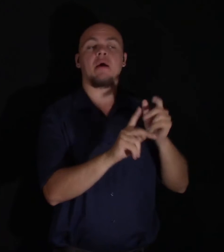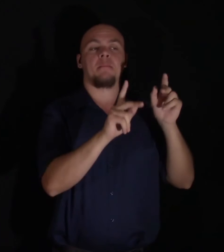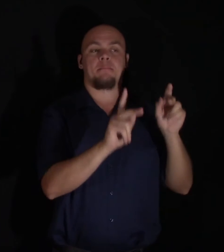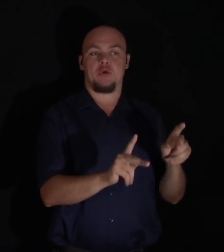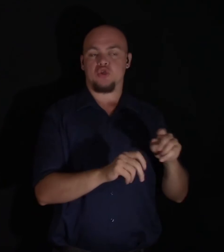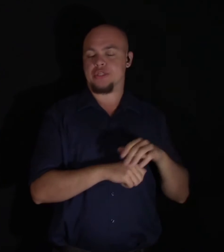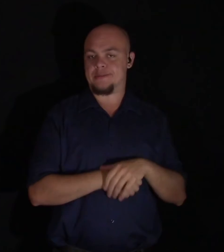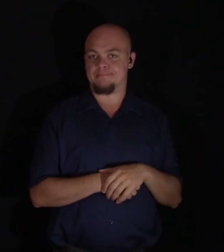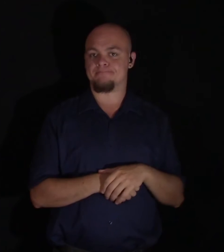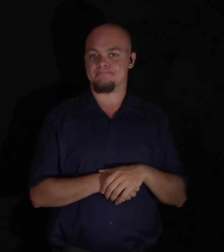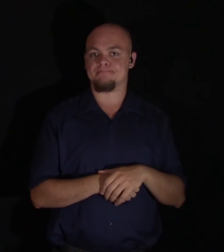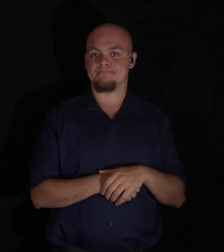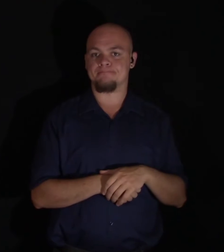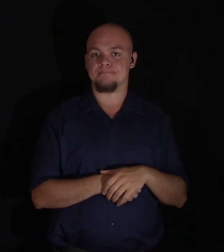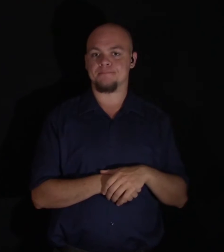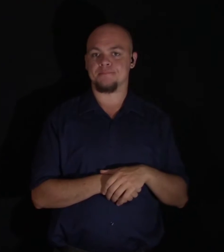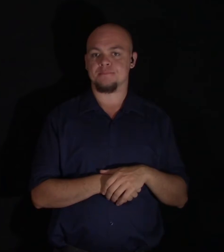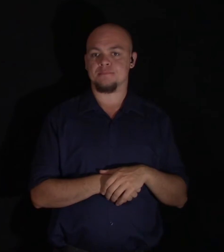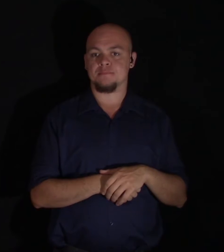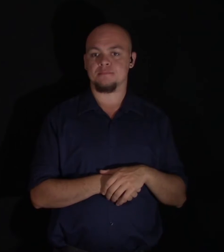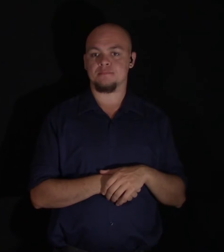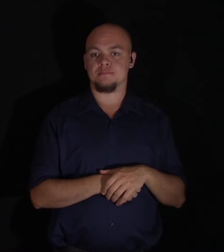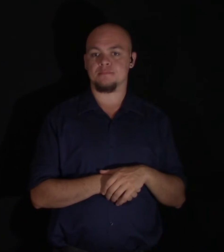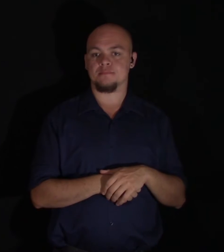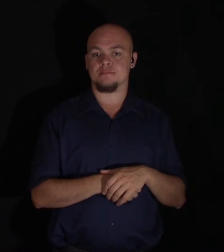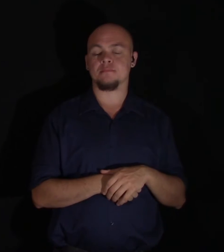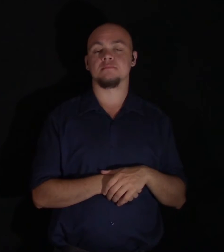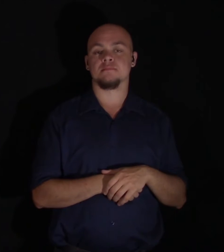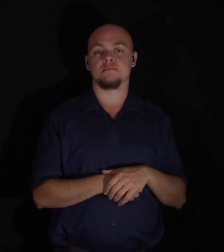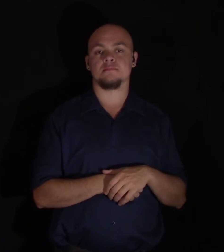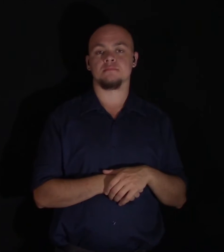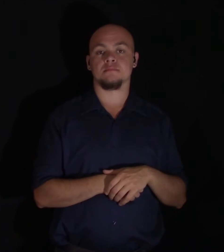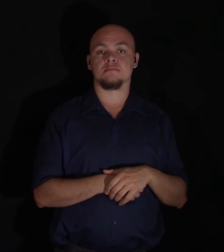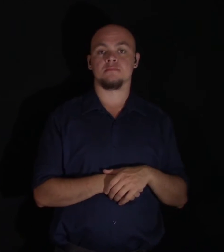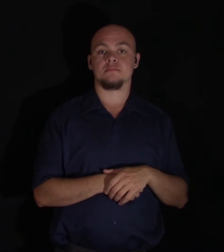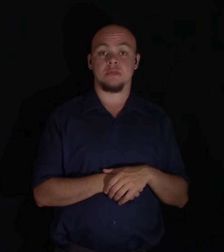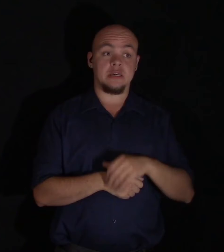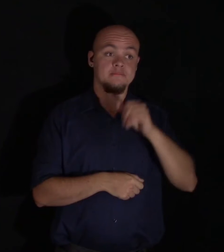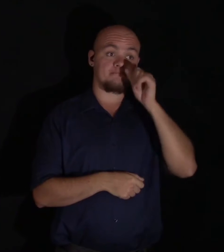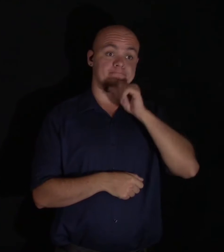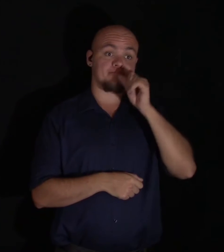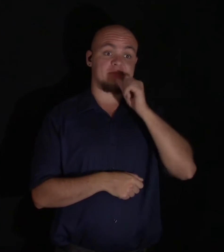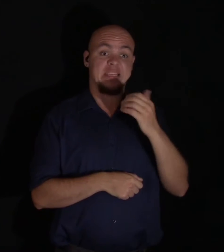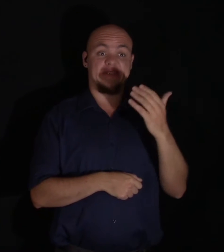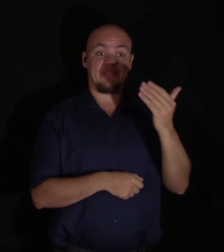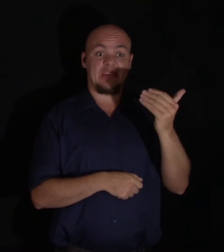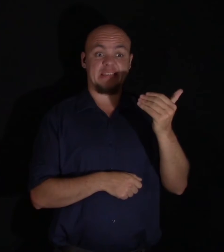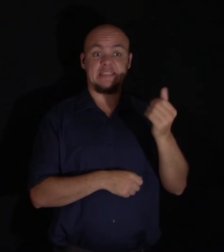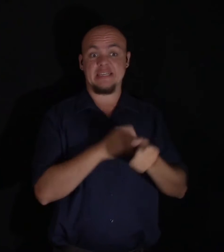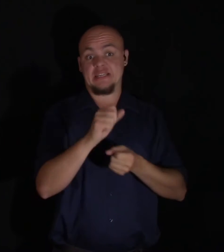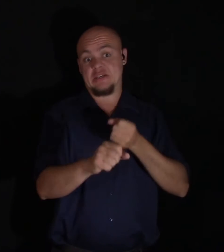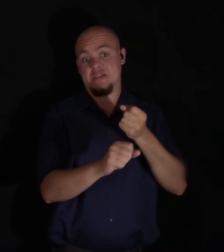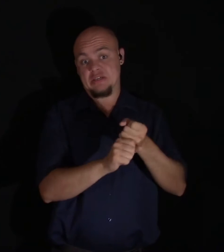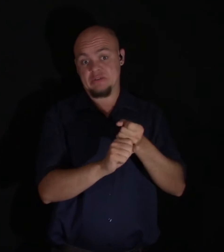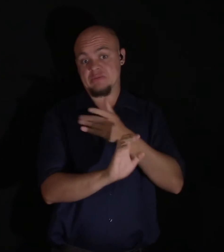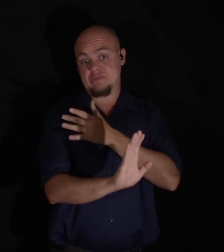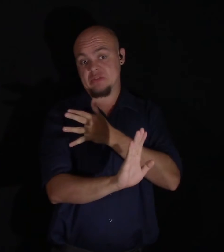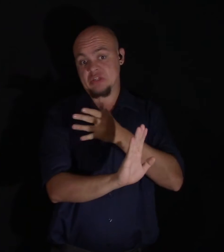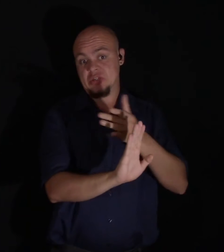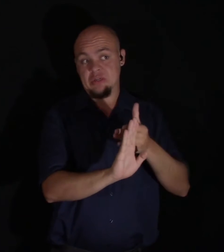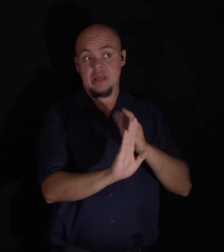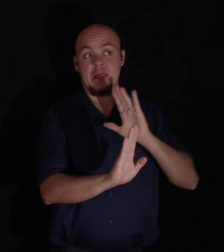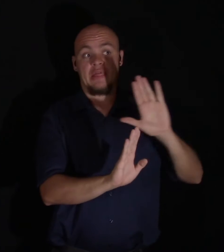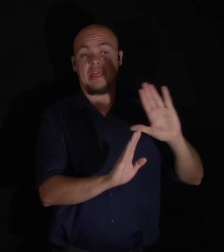luxury, and in some ways probably the curse of dealing with for the last 15 years, is hearing officers'